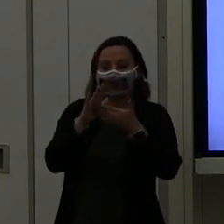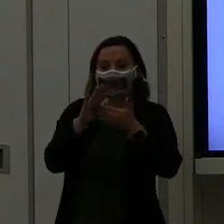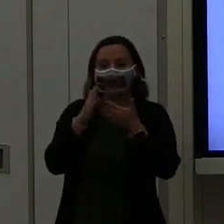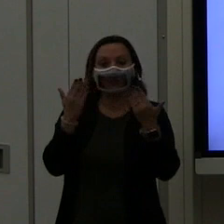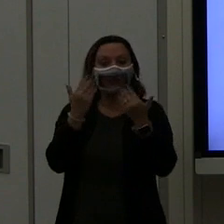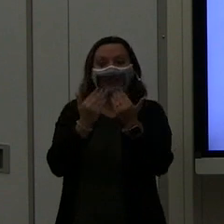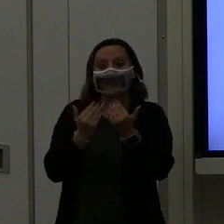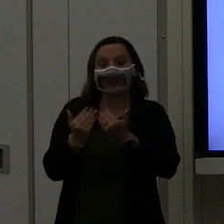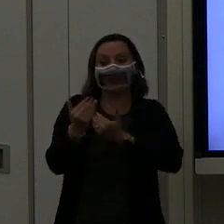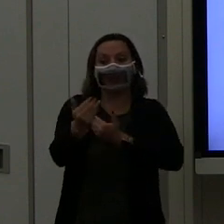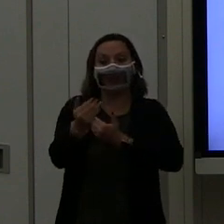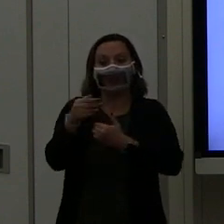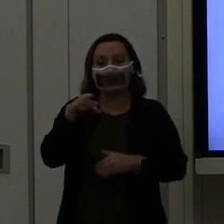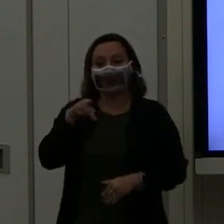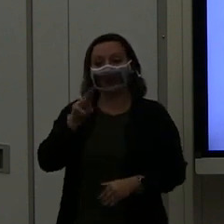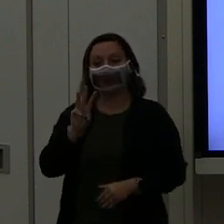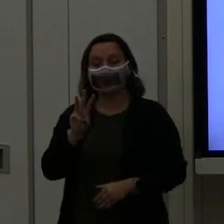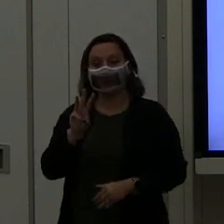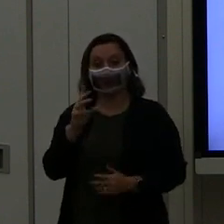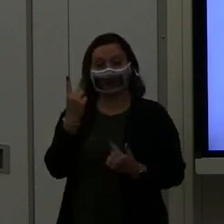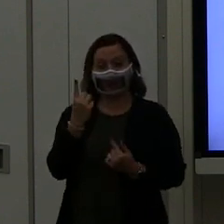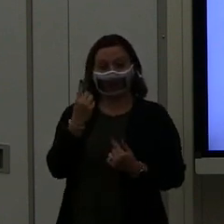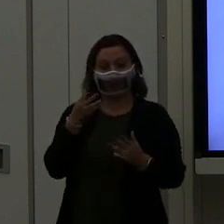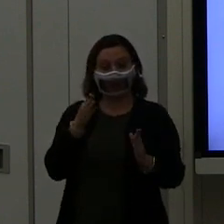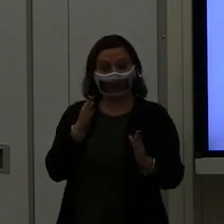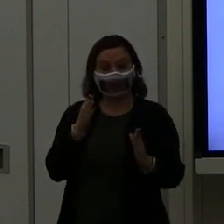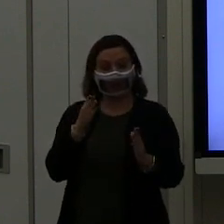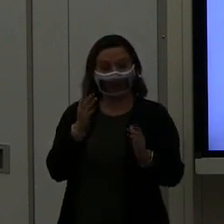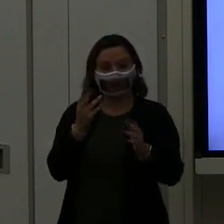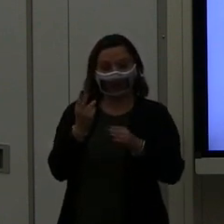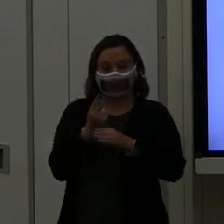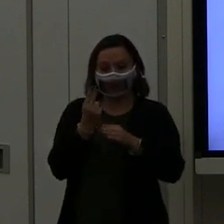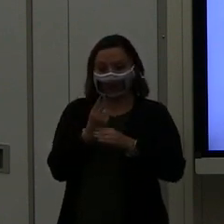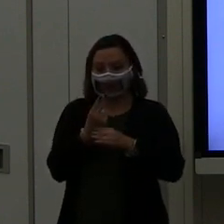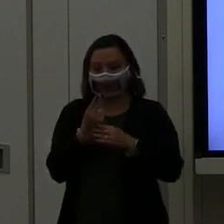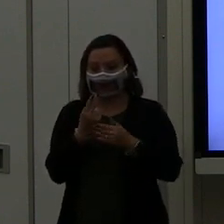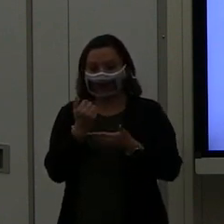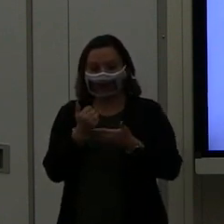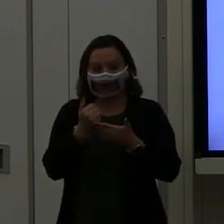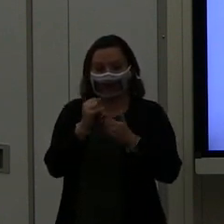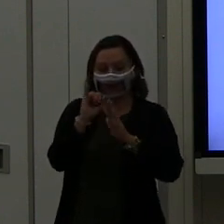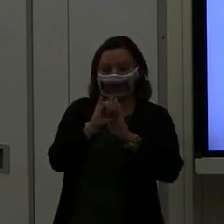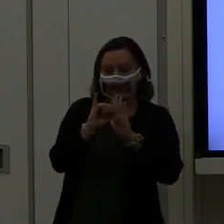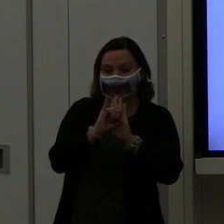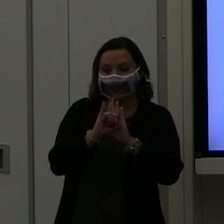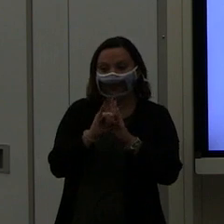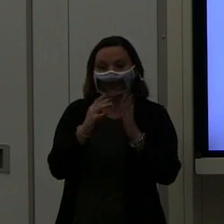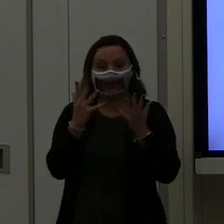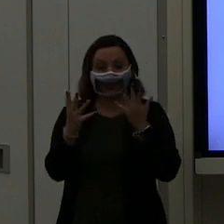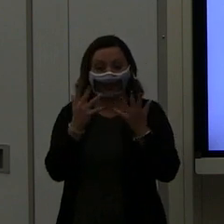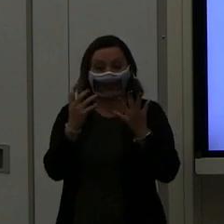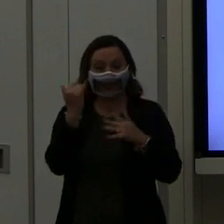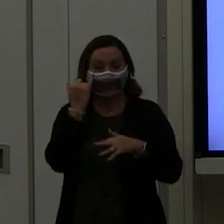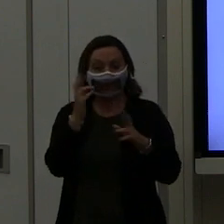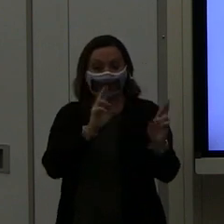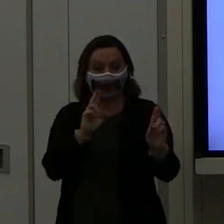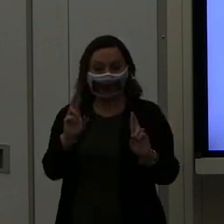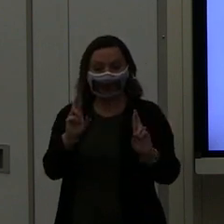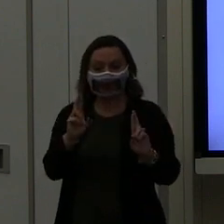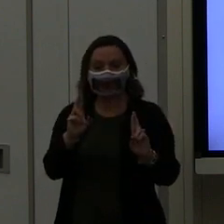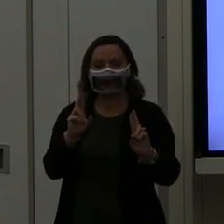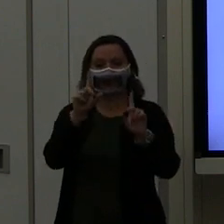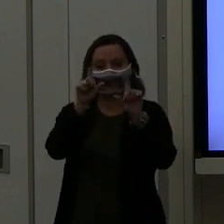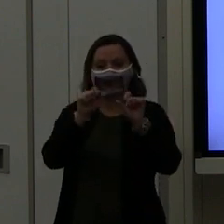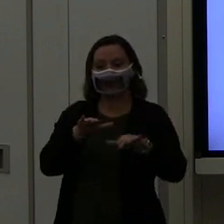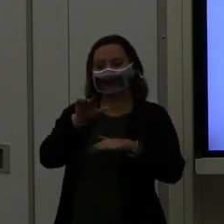Parkway? And so one of those measures that we use to help identify how students are prepared is the ACT.